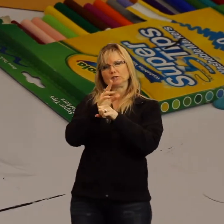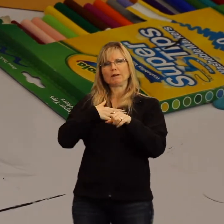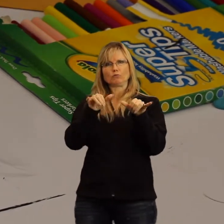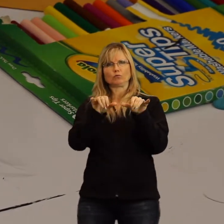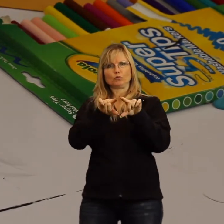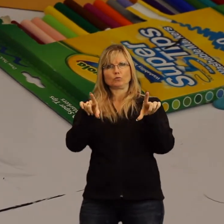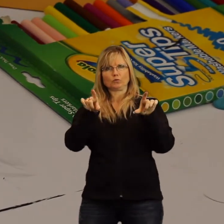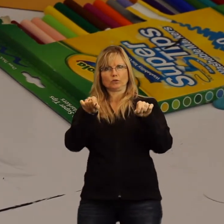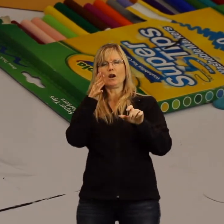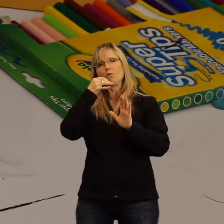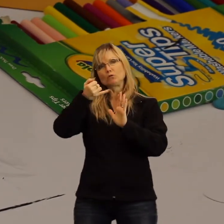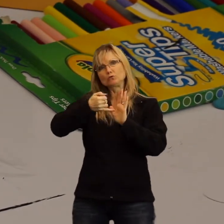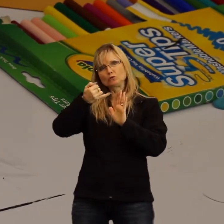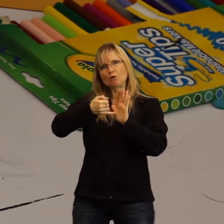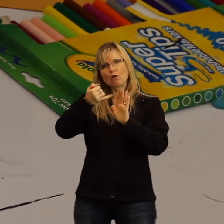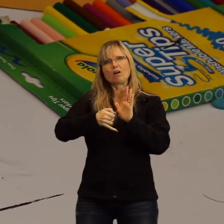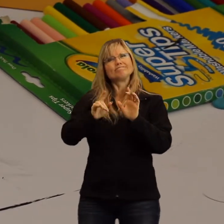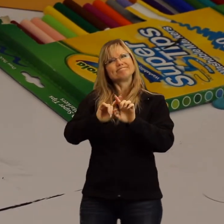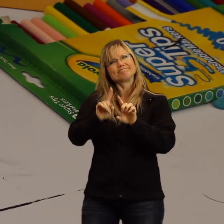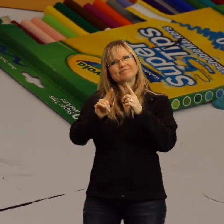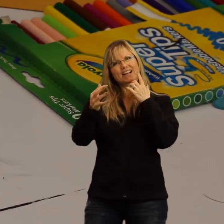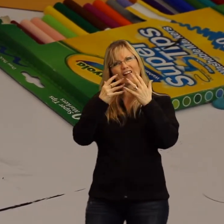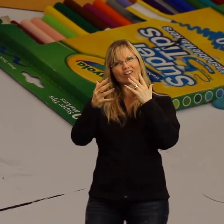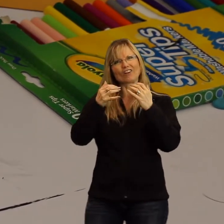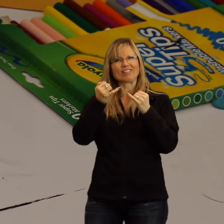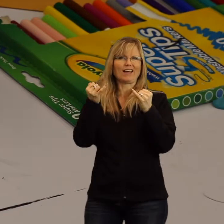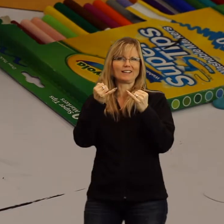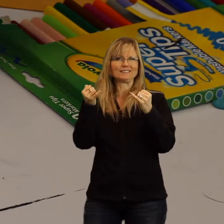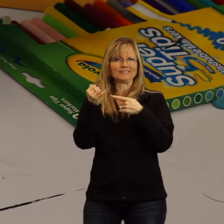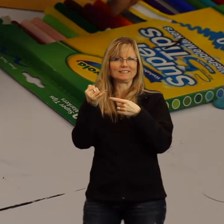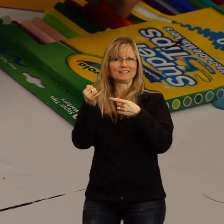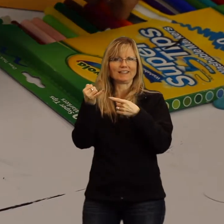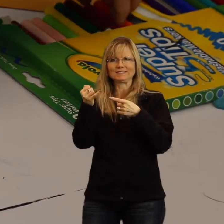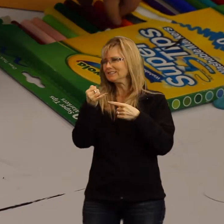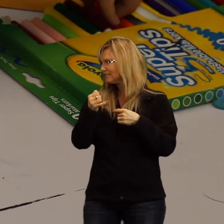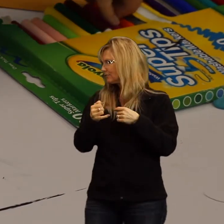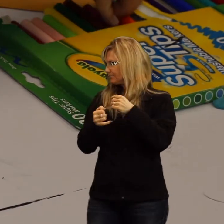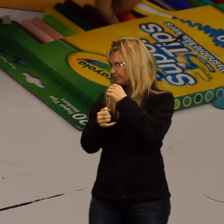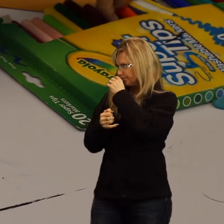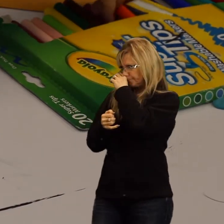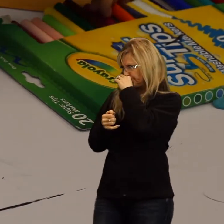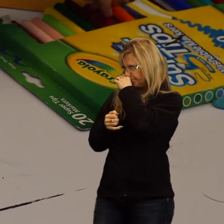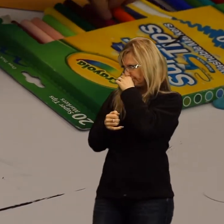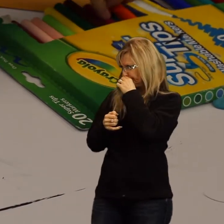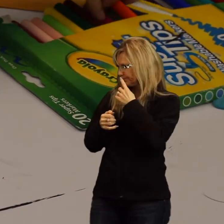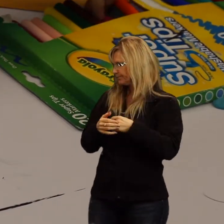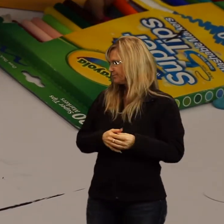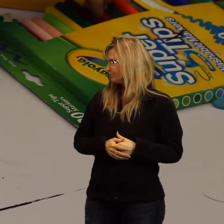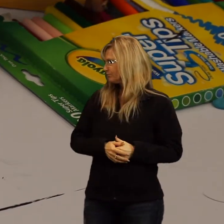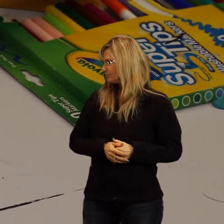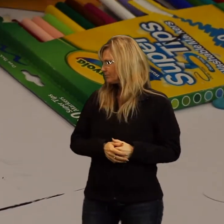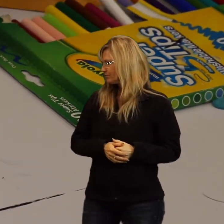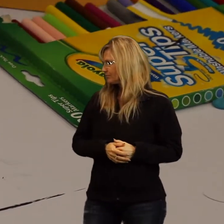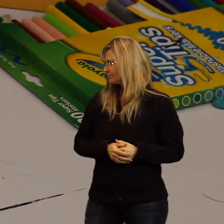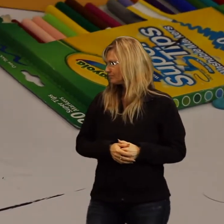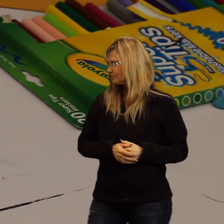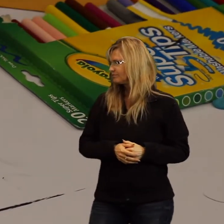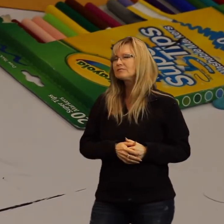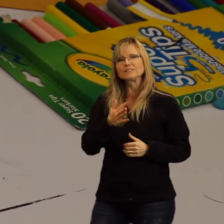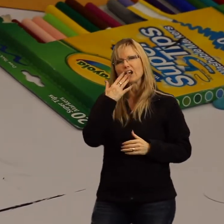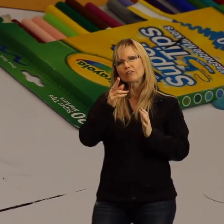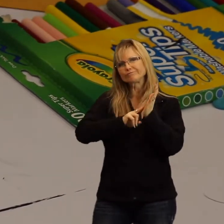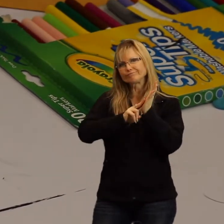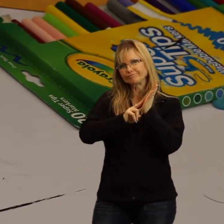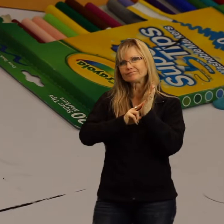draw a bunch of different colored lines. And I'll use a marker to do